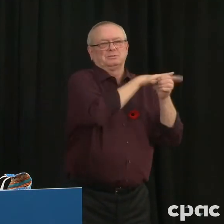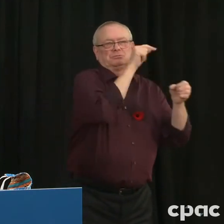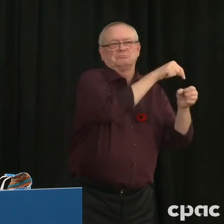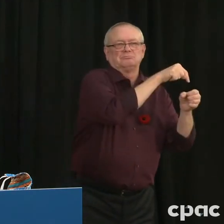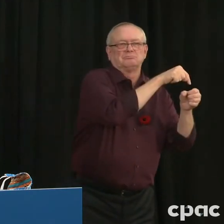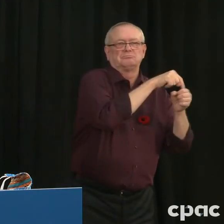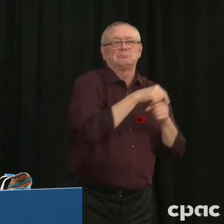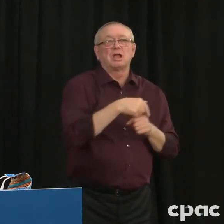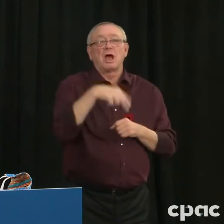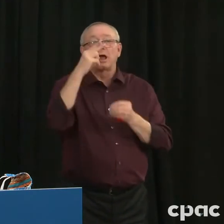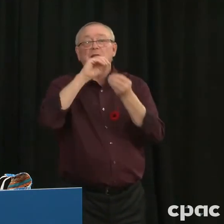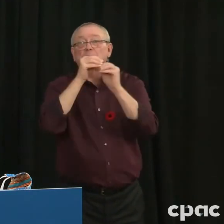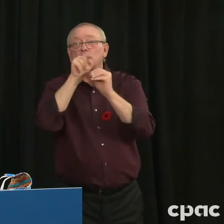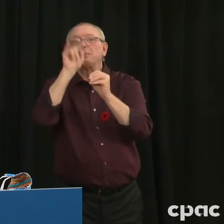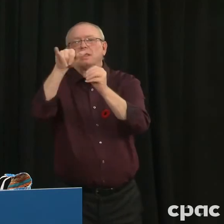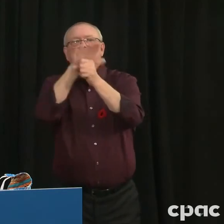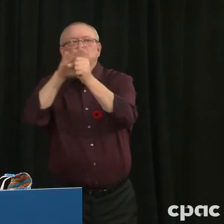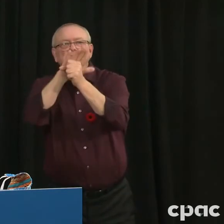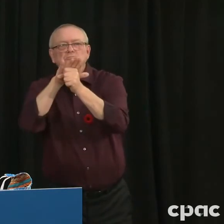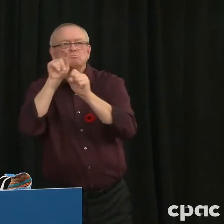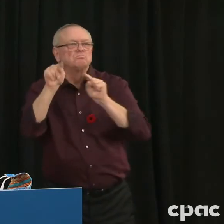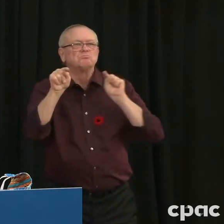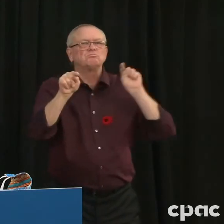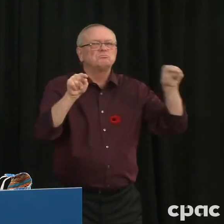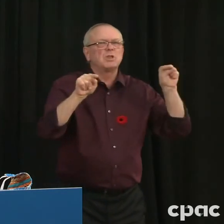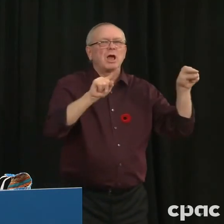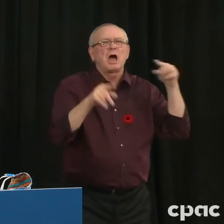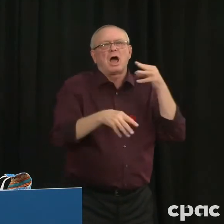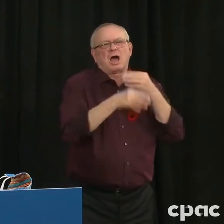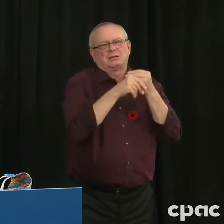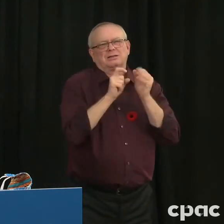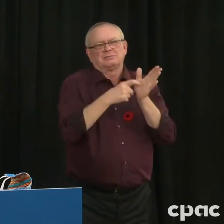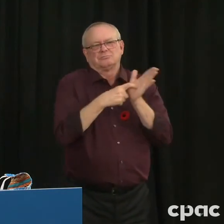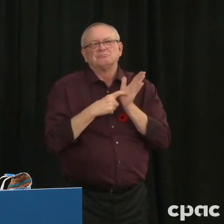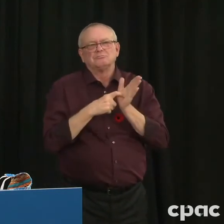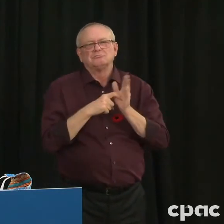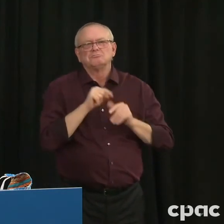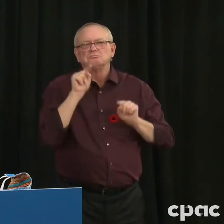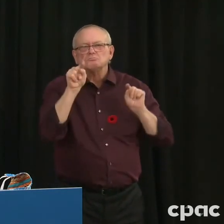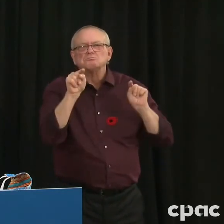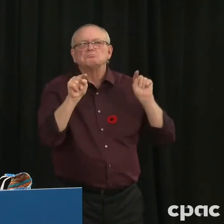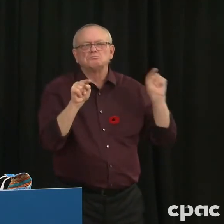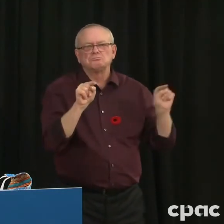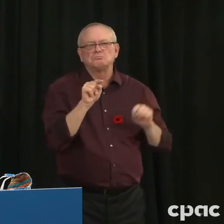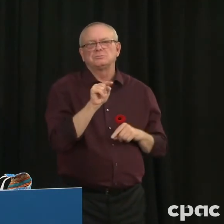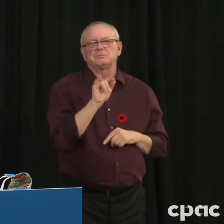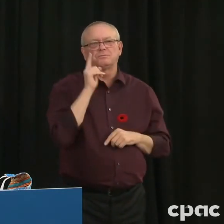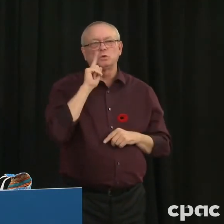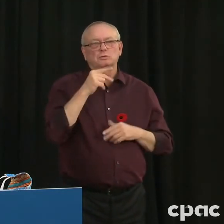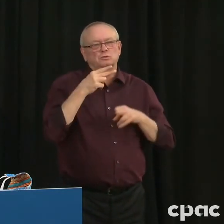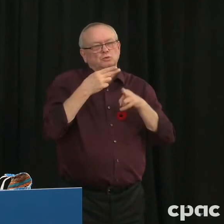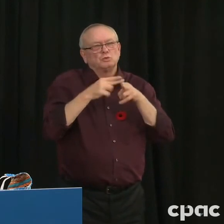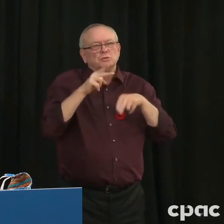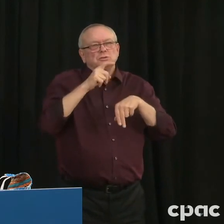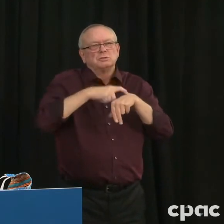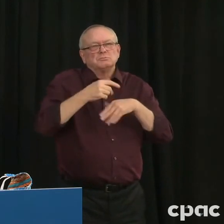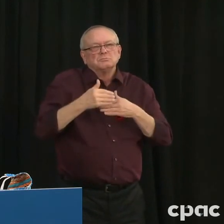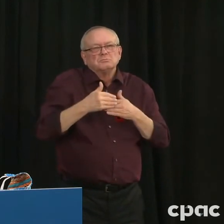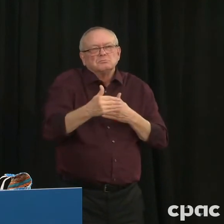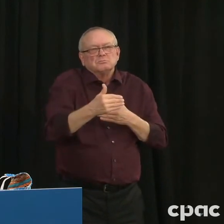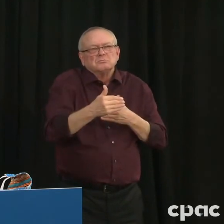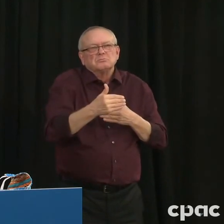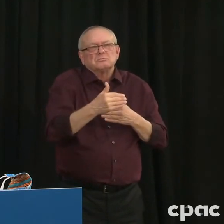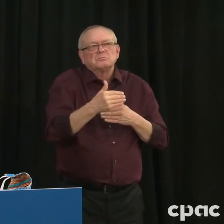of doing some additional mandatory requirements in a very short time frame, so the 2-week time frame in BC. It's an interesting